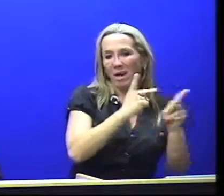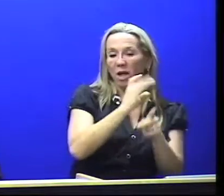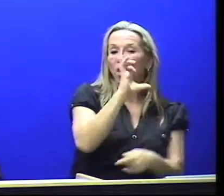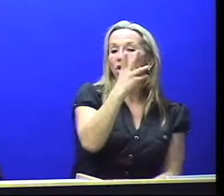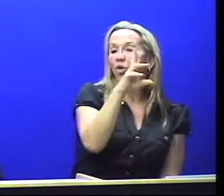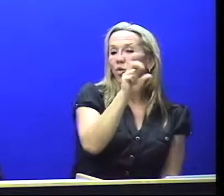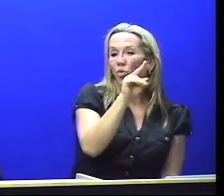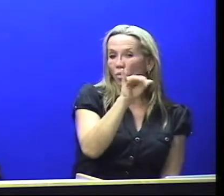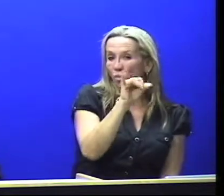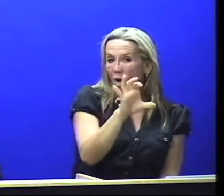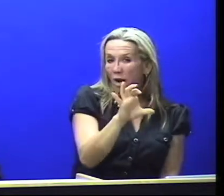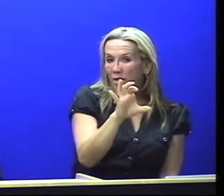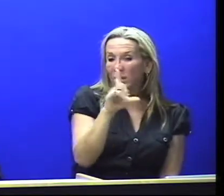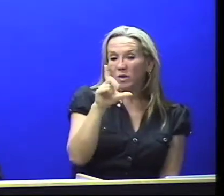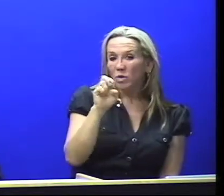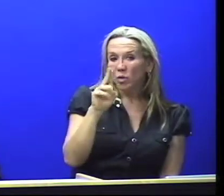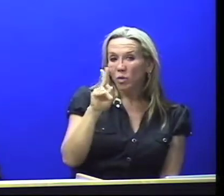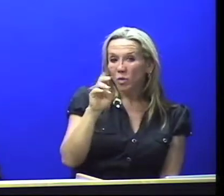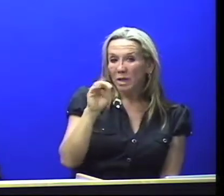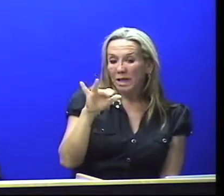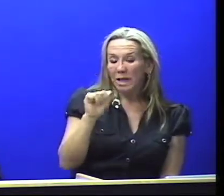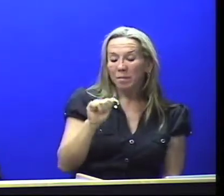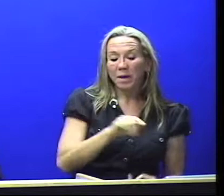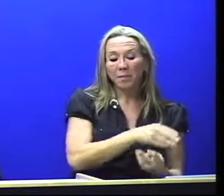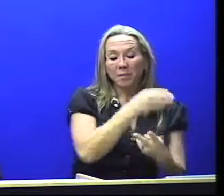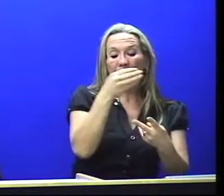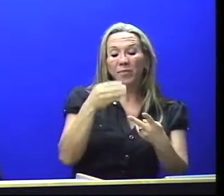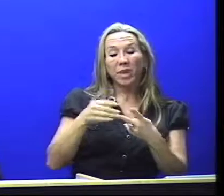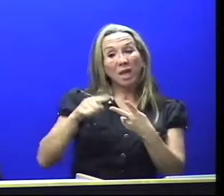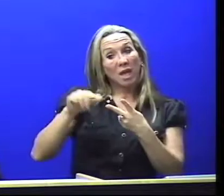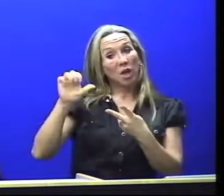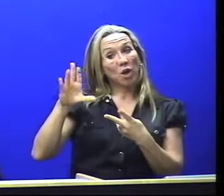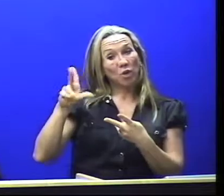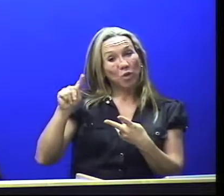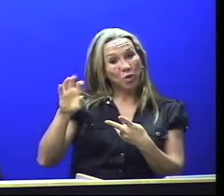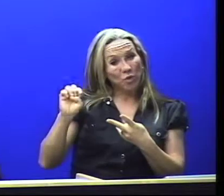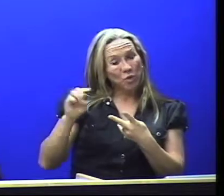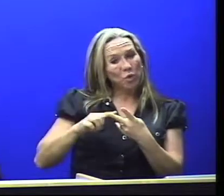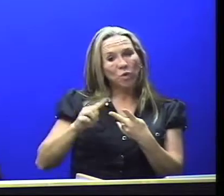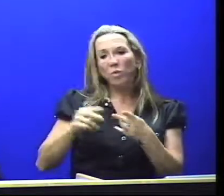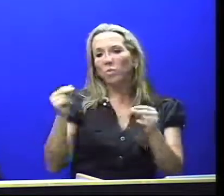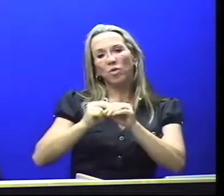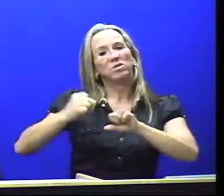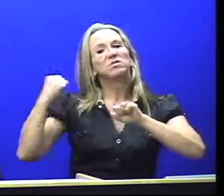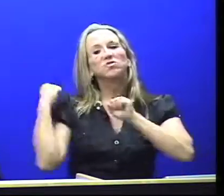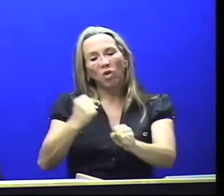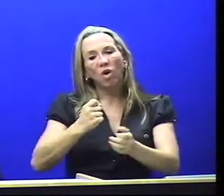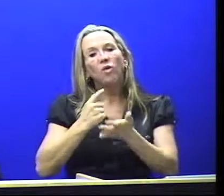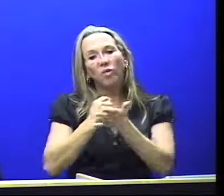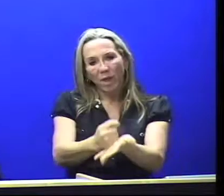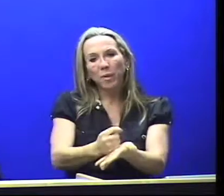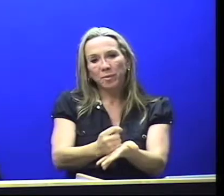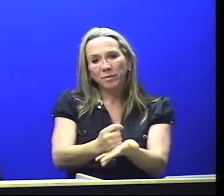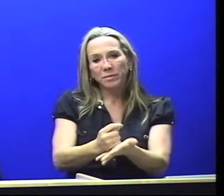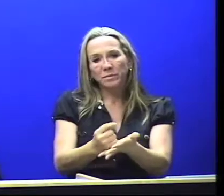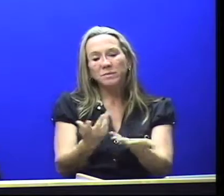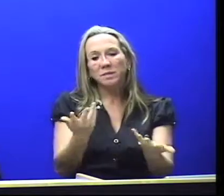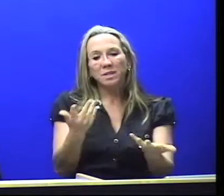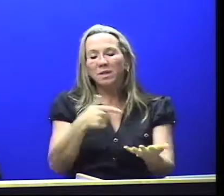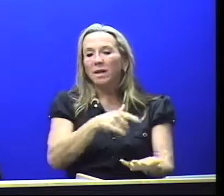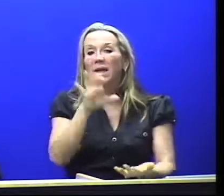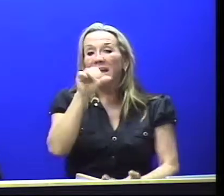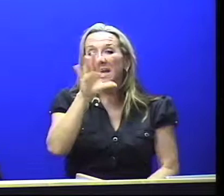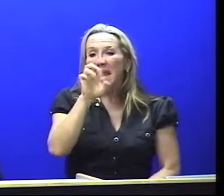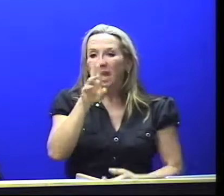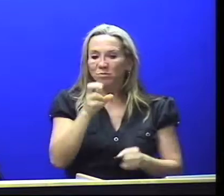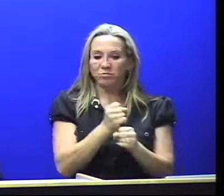acute leukemia, again, the therapies are so much stronger. They have to be because the cancer is